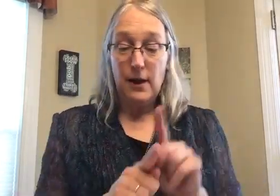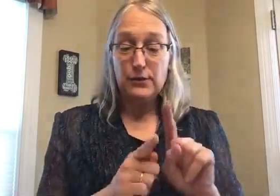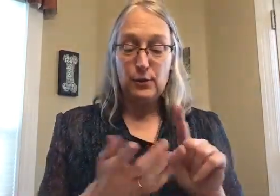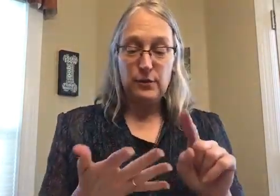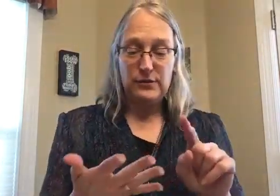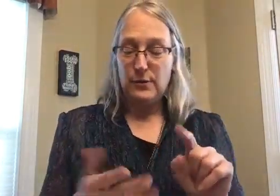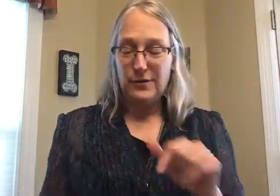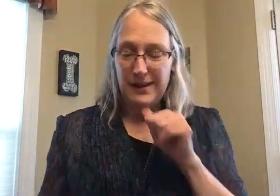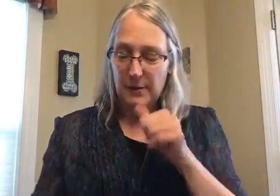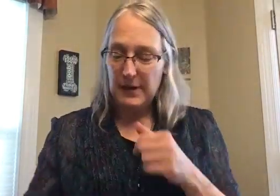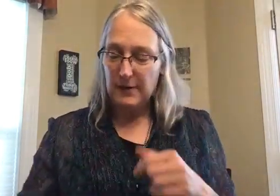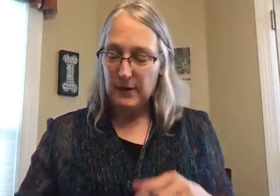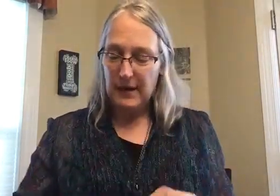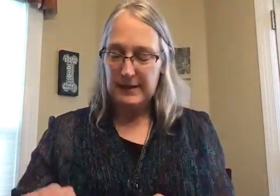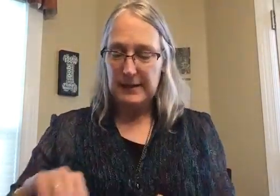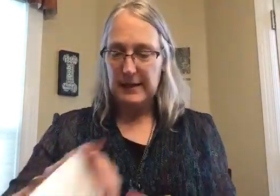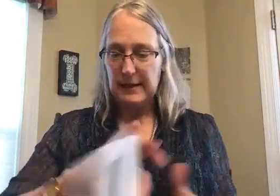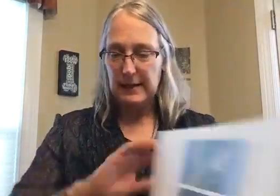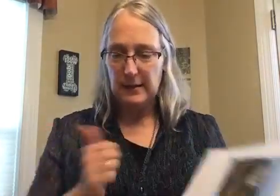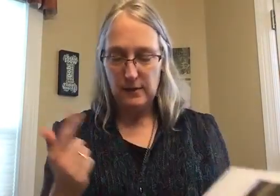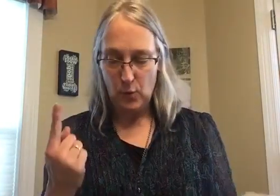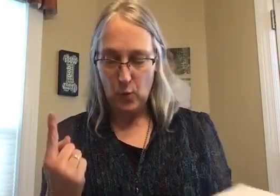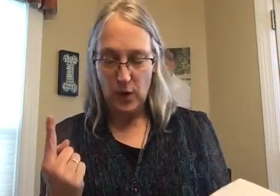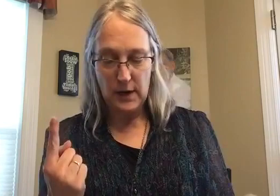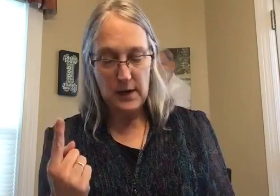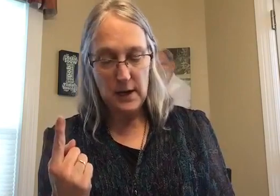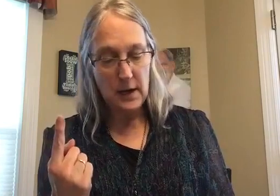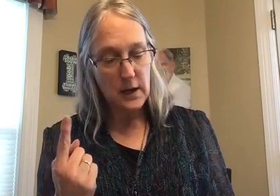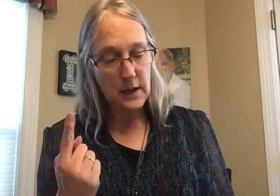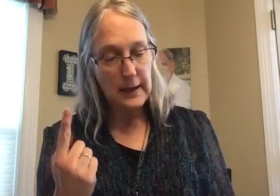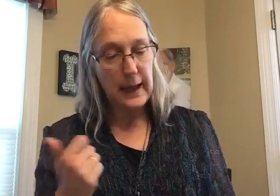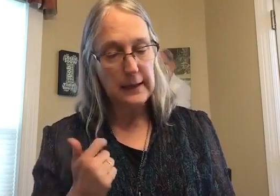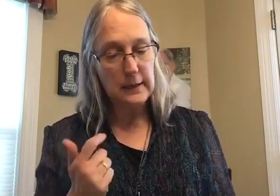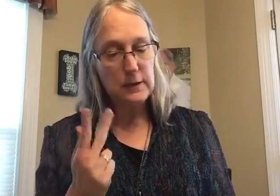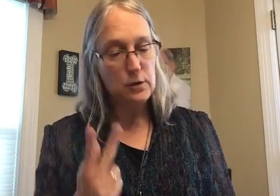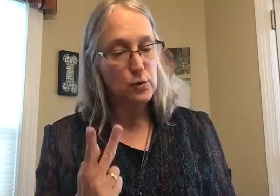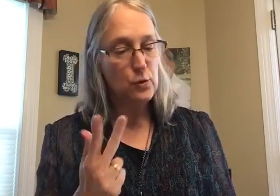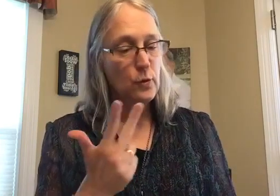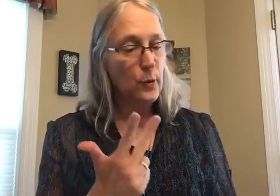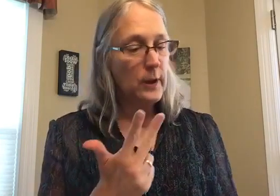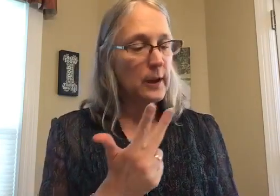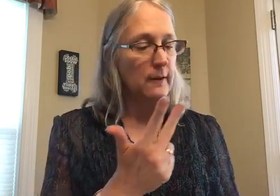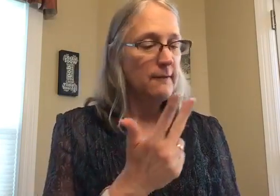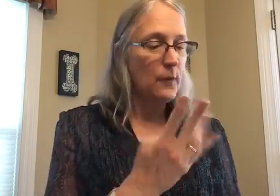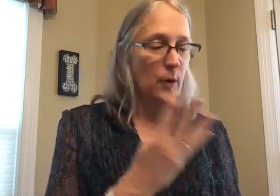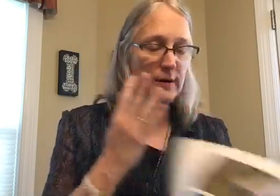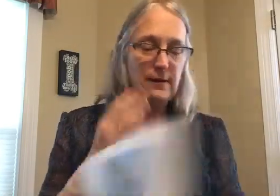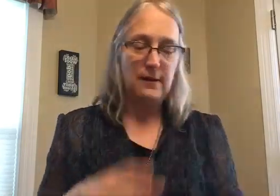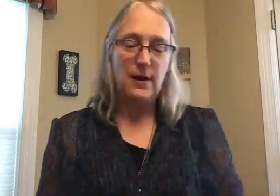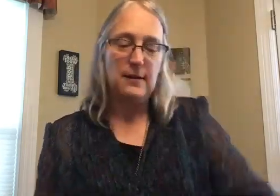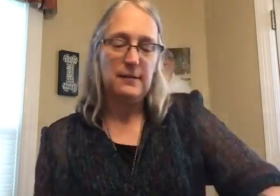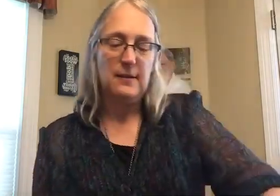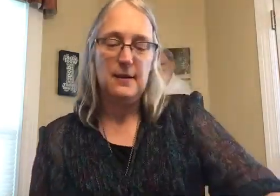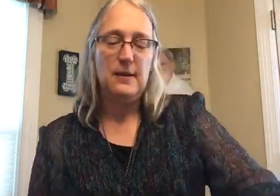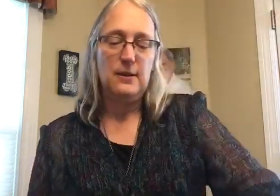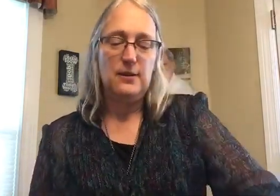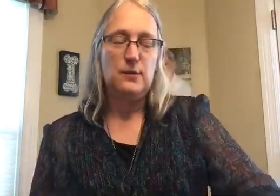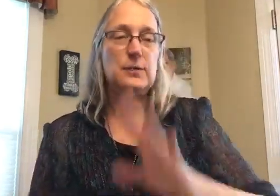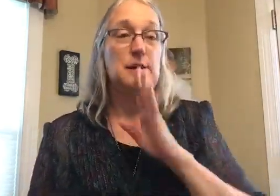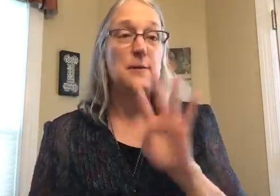Also, so how many did we hit? 1, Canada, 2, 3, 4. Okay. So we talked about